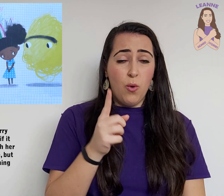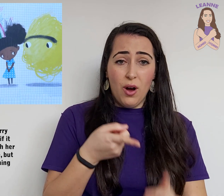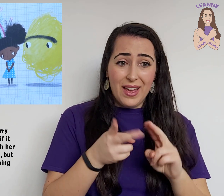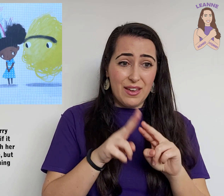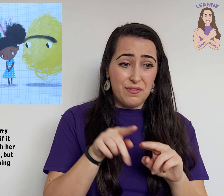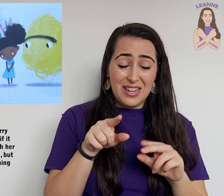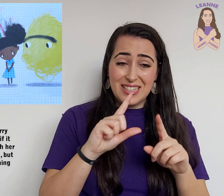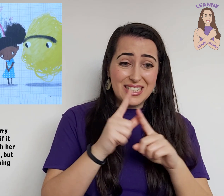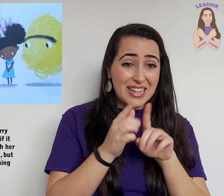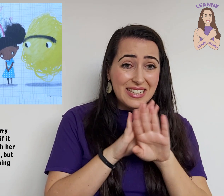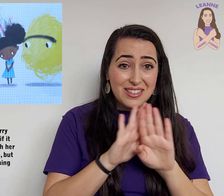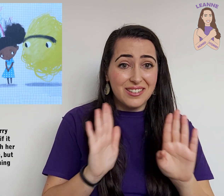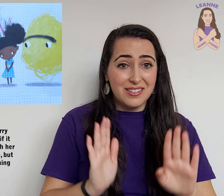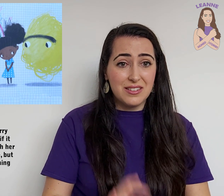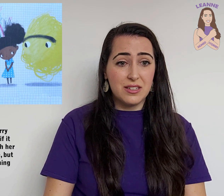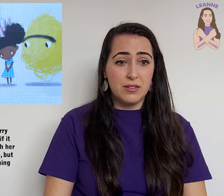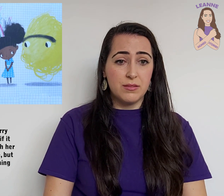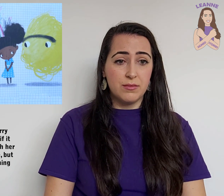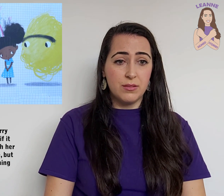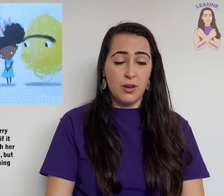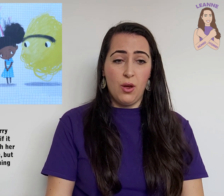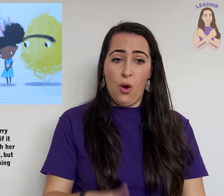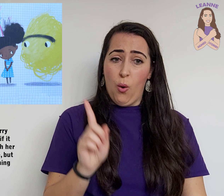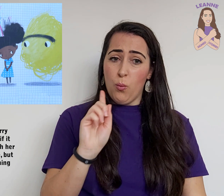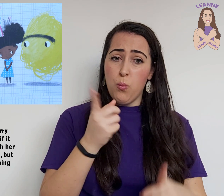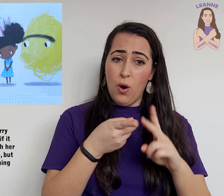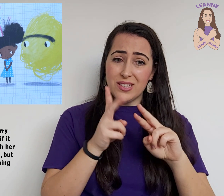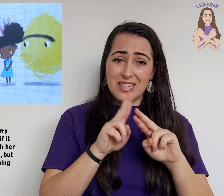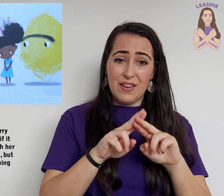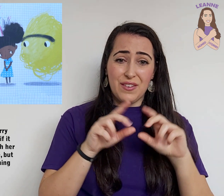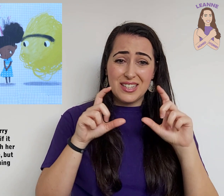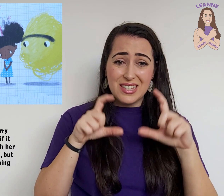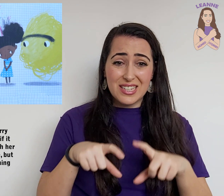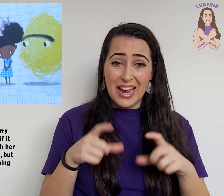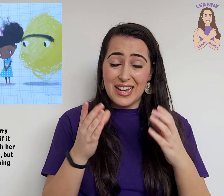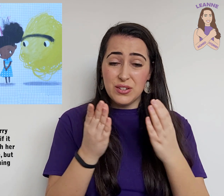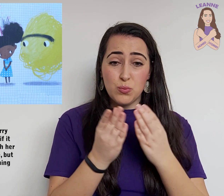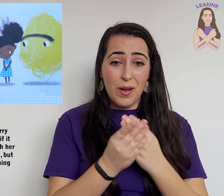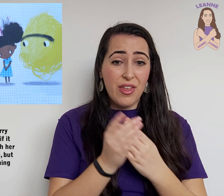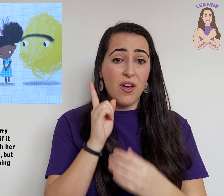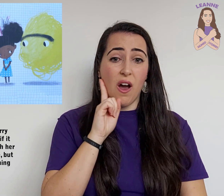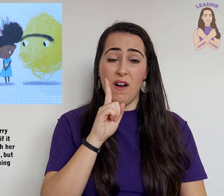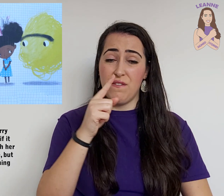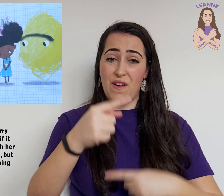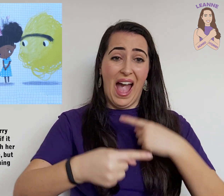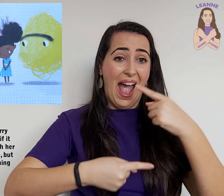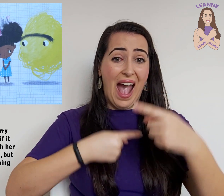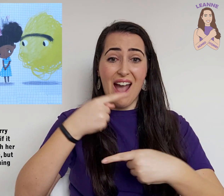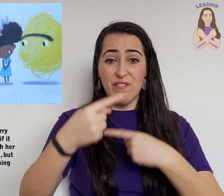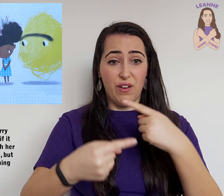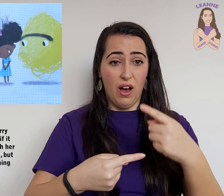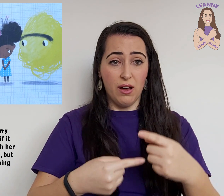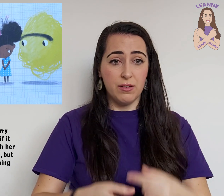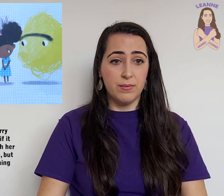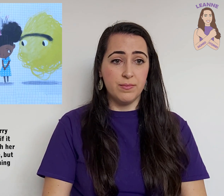What if it didn't? What if it stayed with her forever?